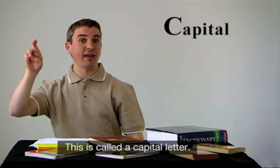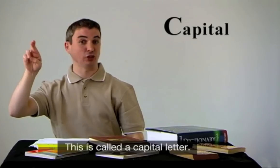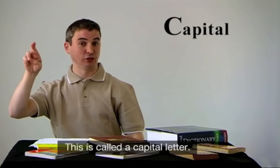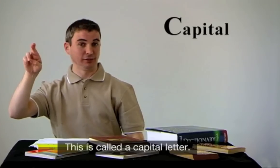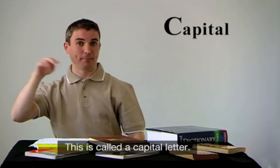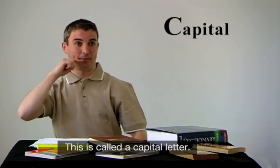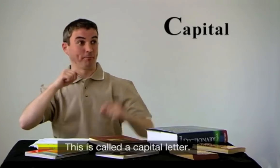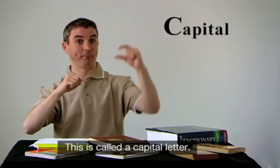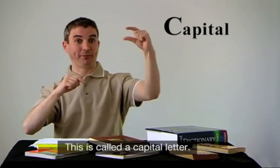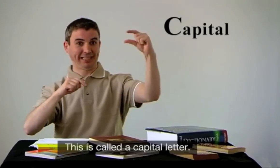letter.